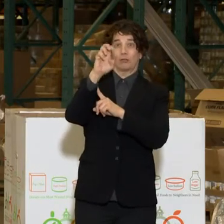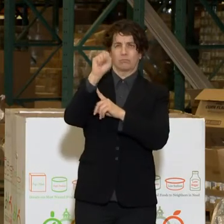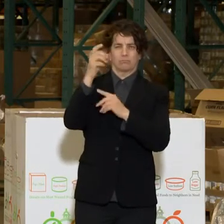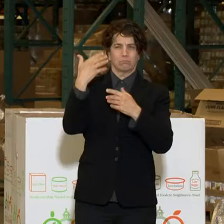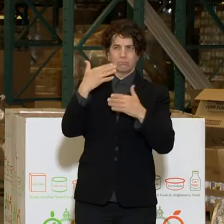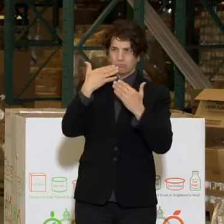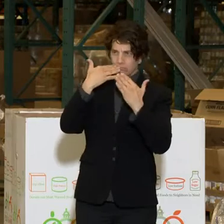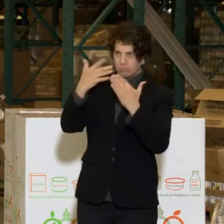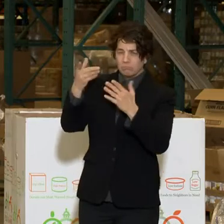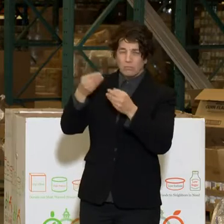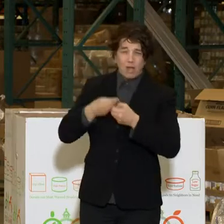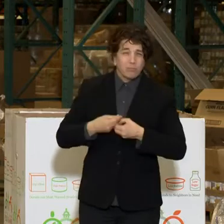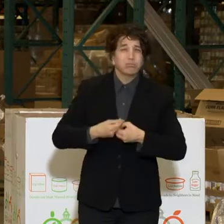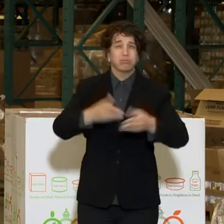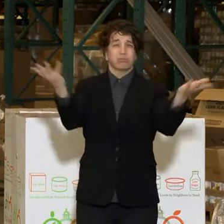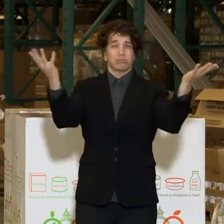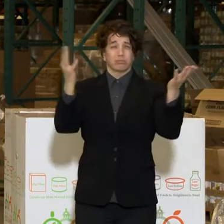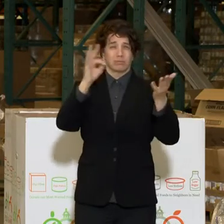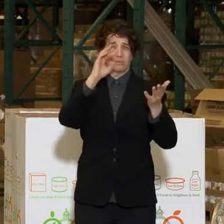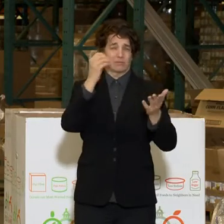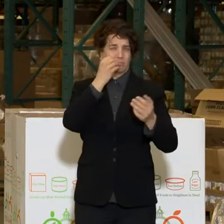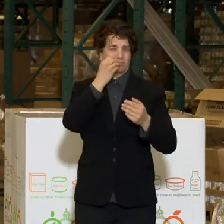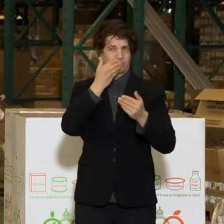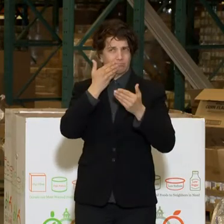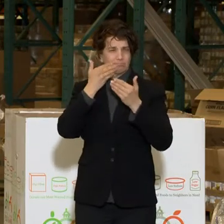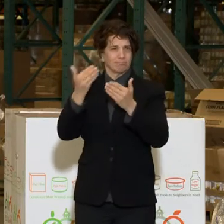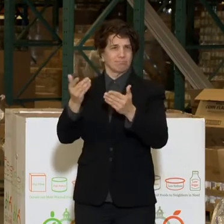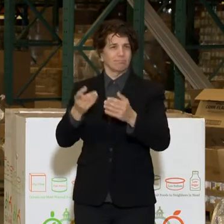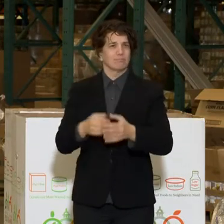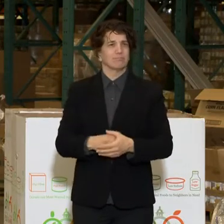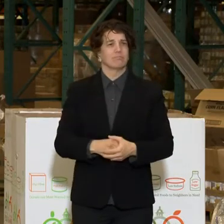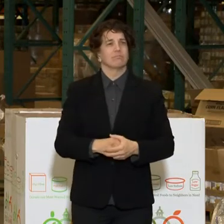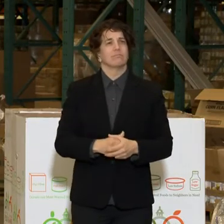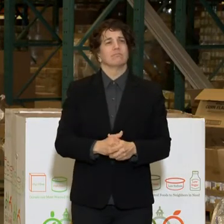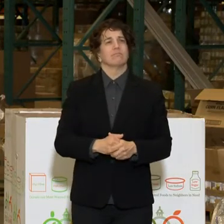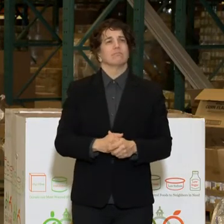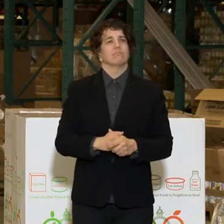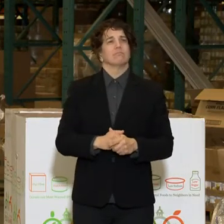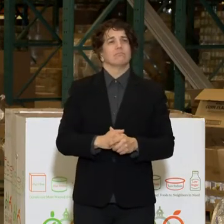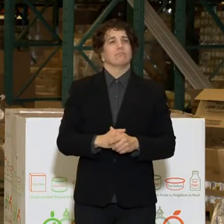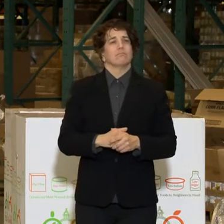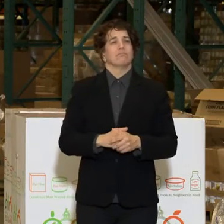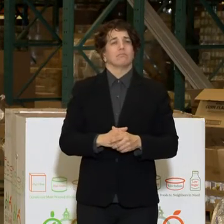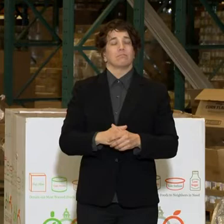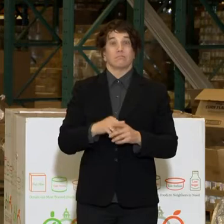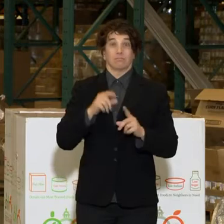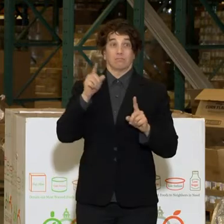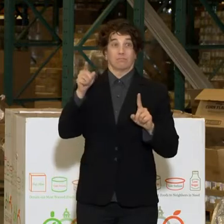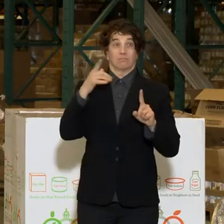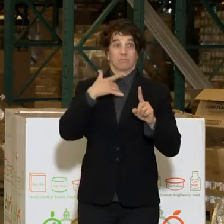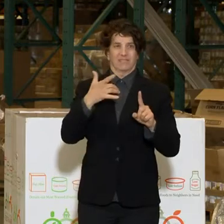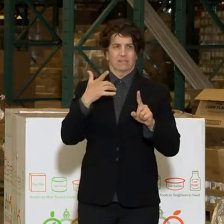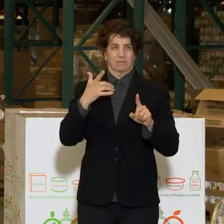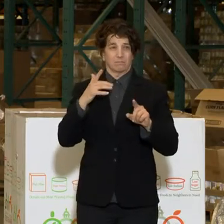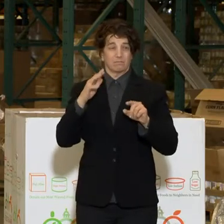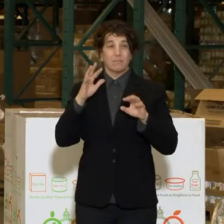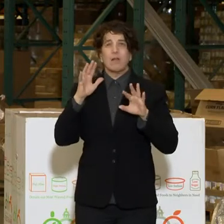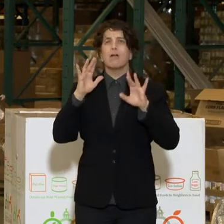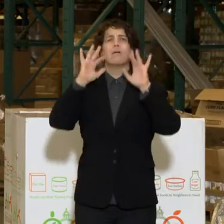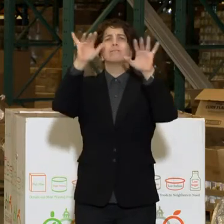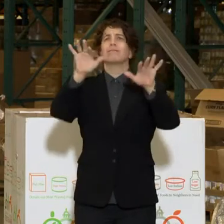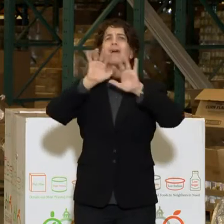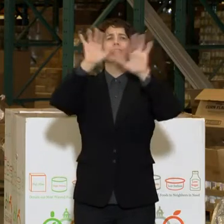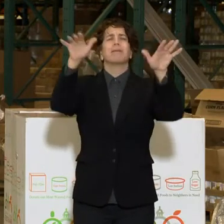We didn't expect him to have to offer free meals to federal workers for a